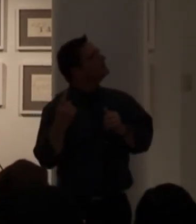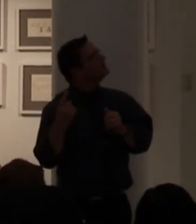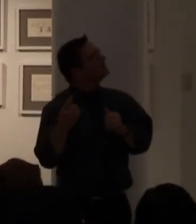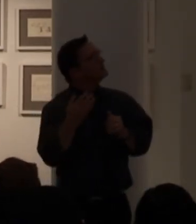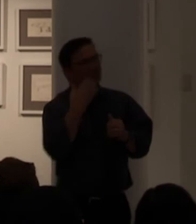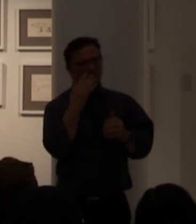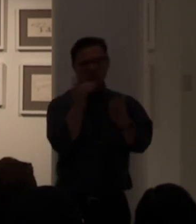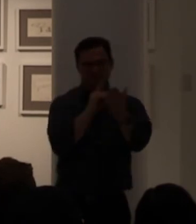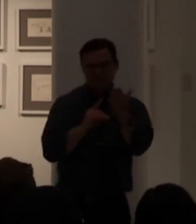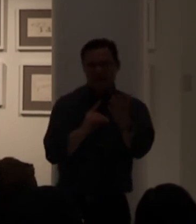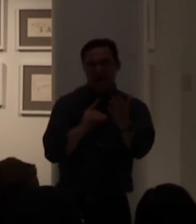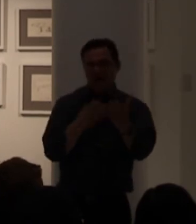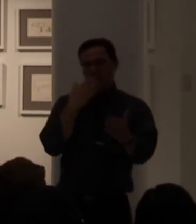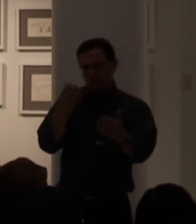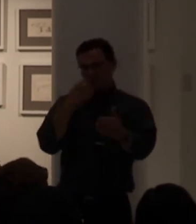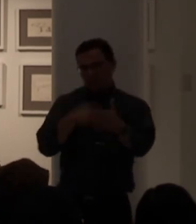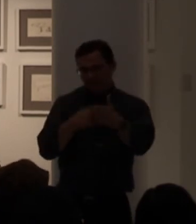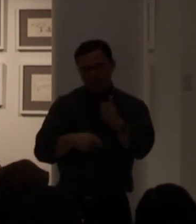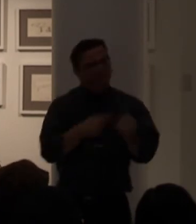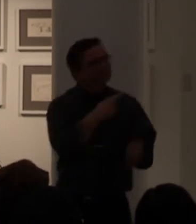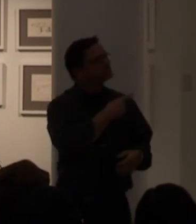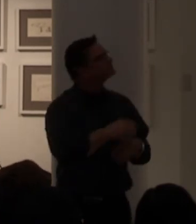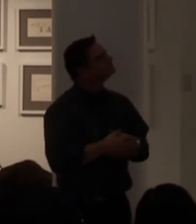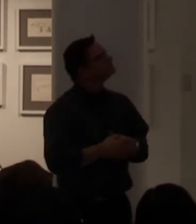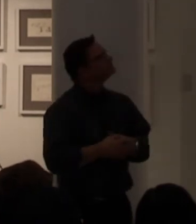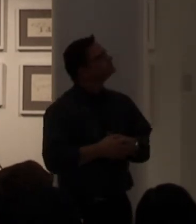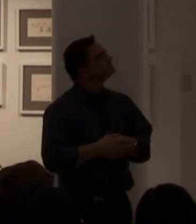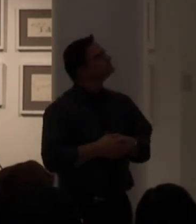at affordable prices.